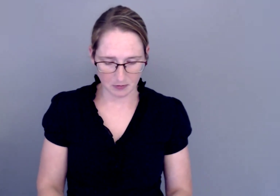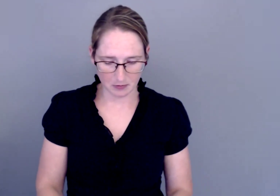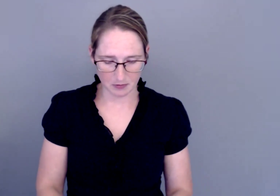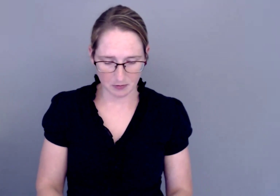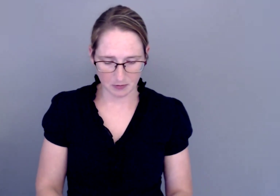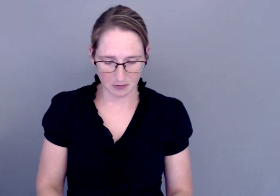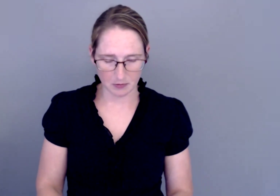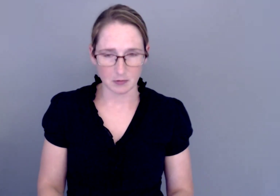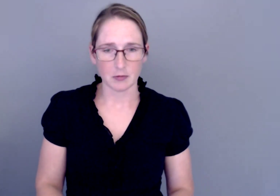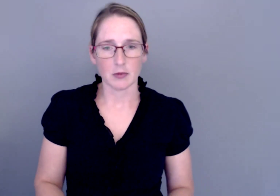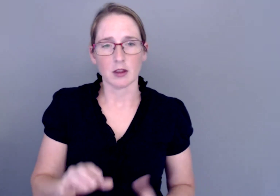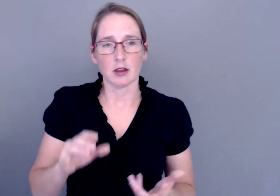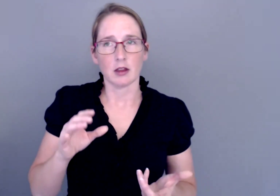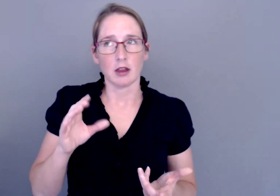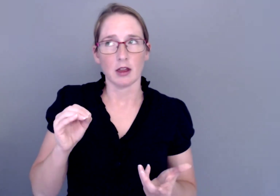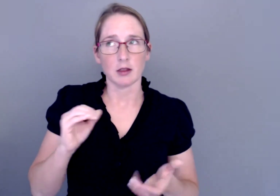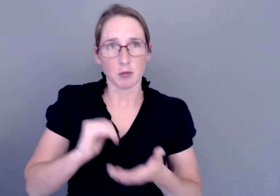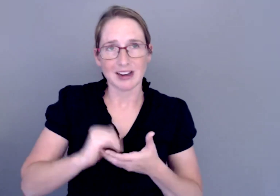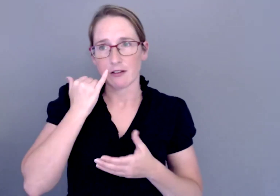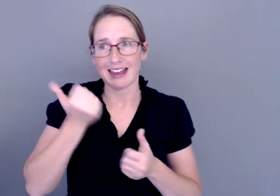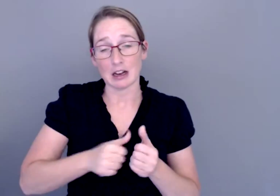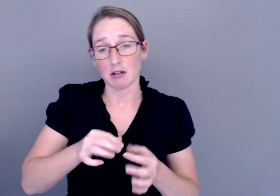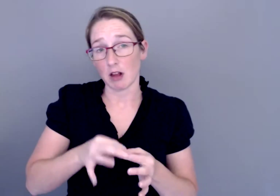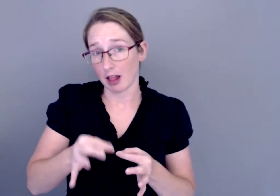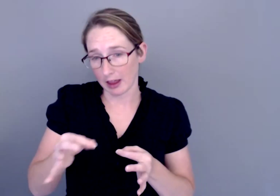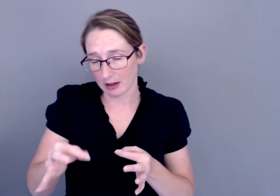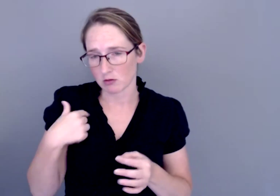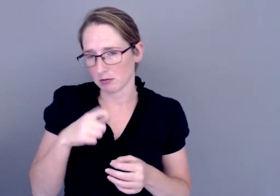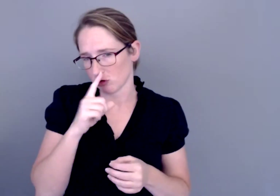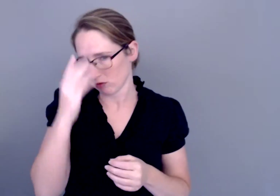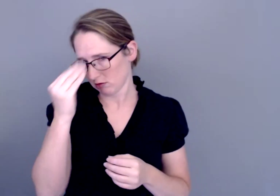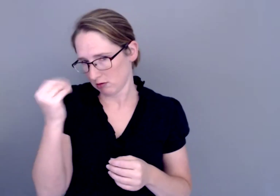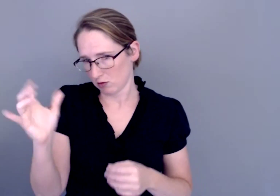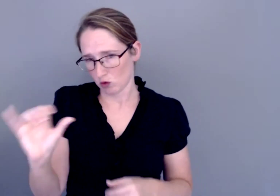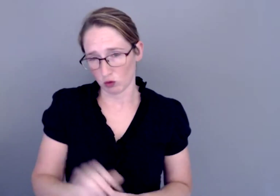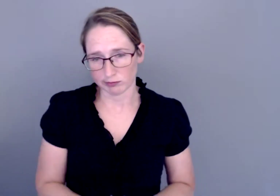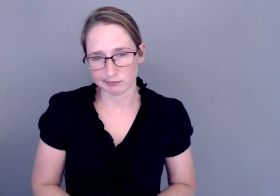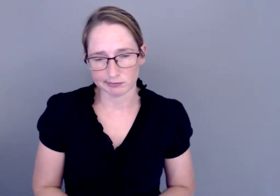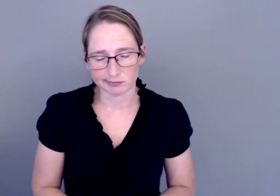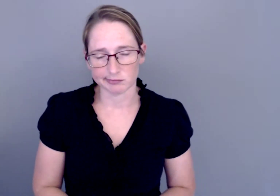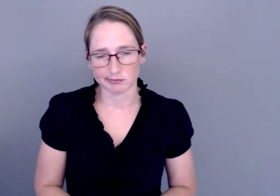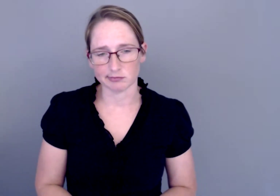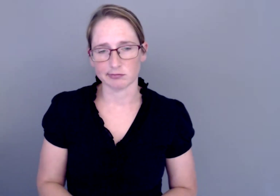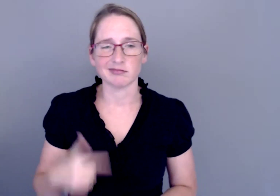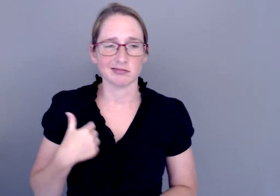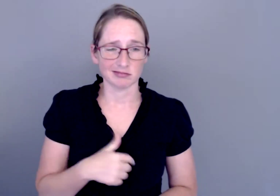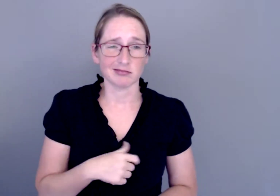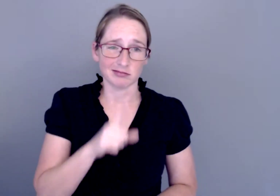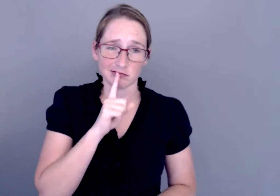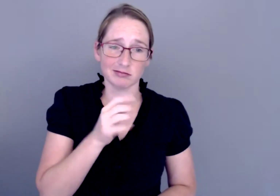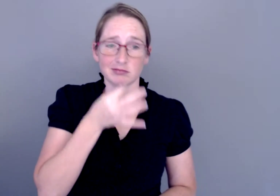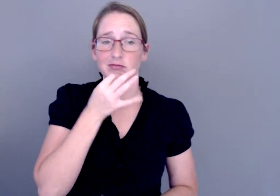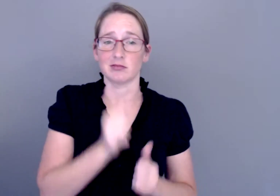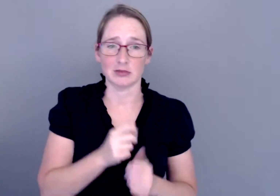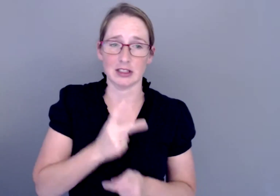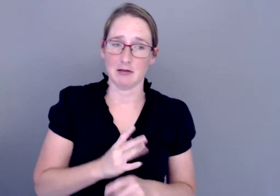self-sufficiency partners. And if there are delays in that, we'll be sure to notify them of that as well. But we've been really good at keeping to